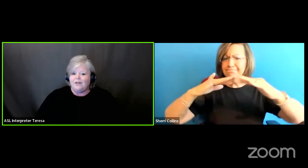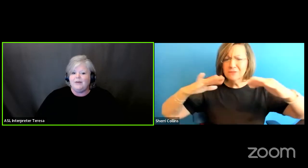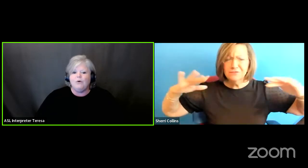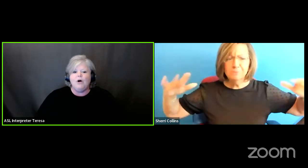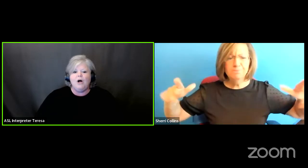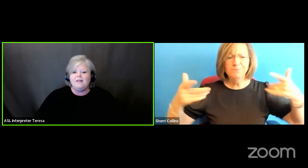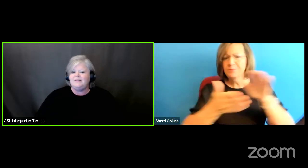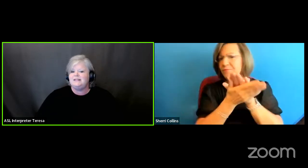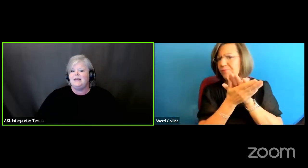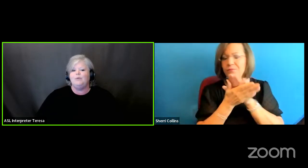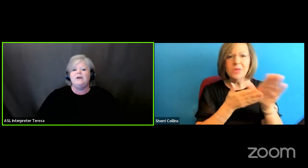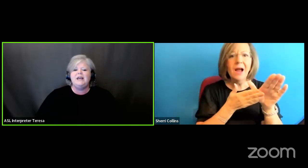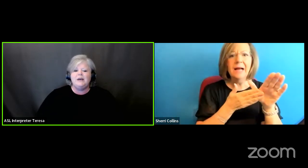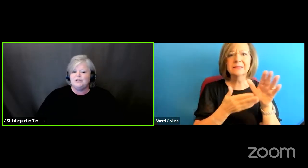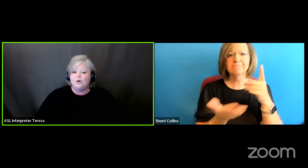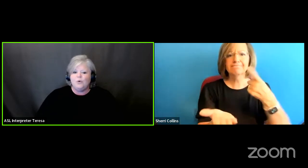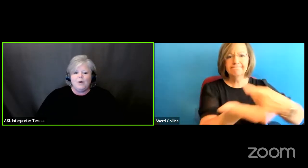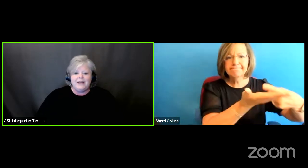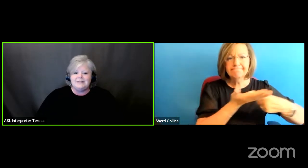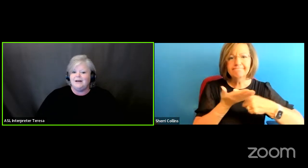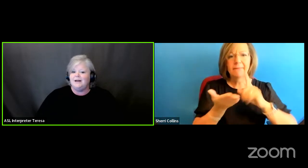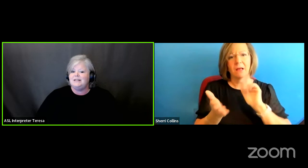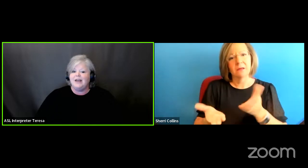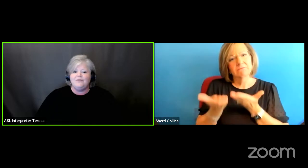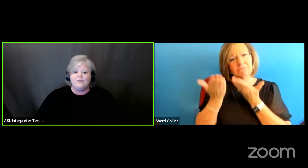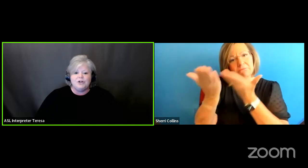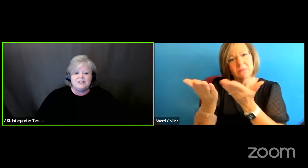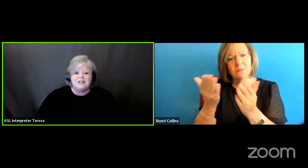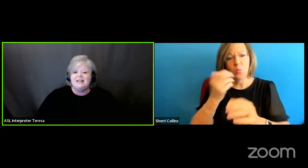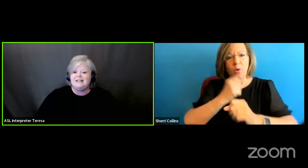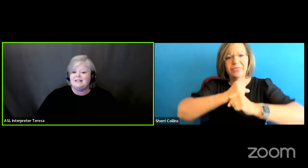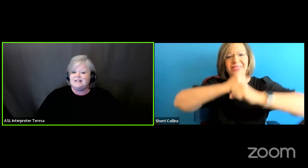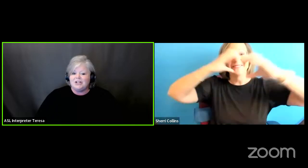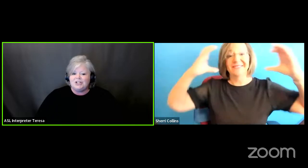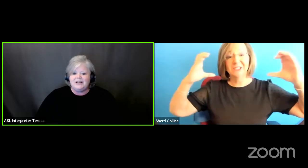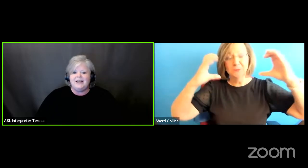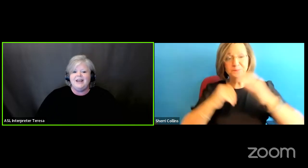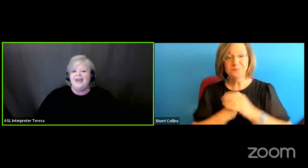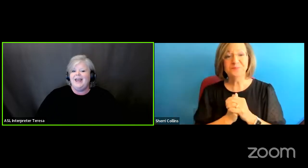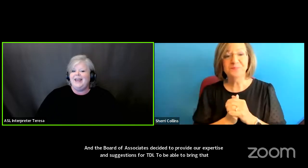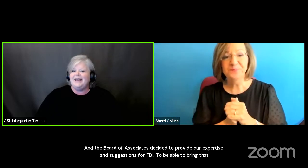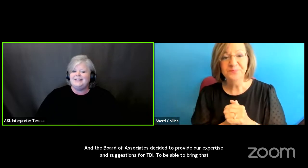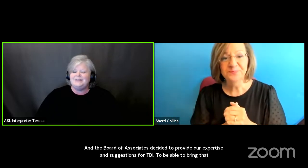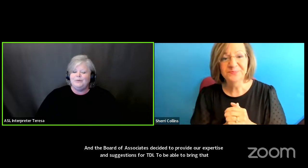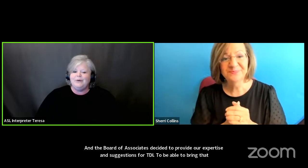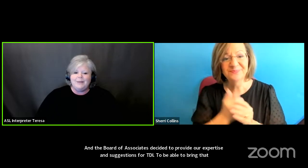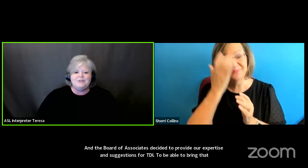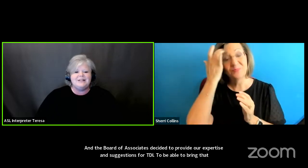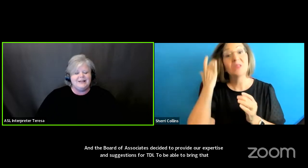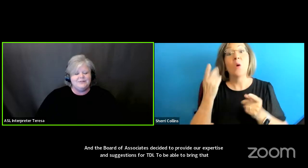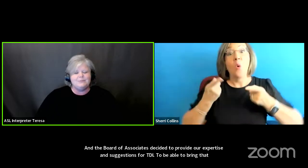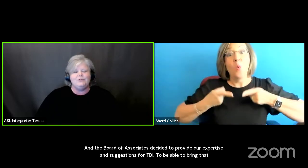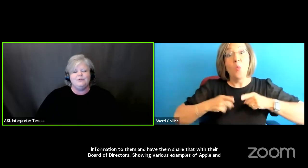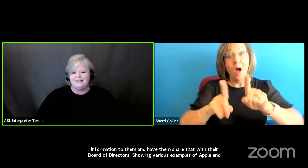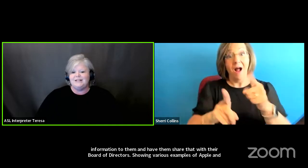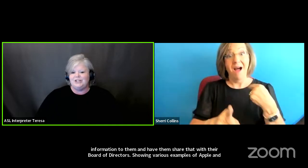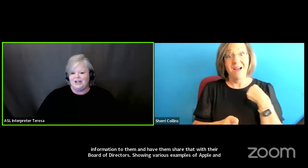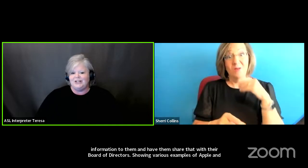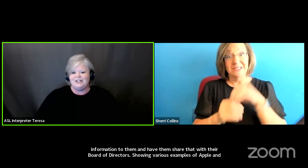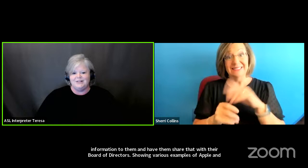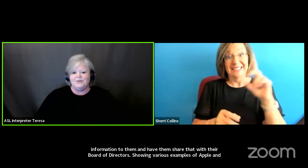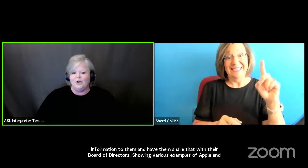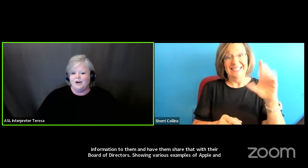as well. They were all at the table. It was a quite diverse discussion, and we were able to give some